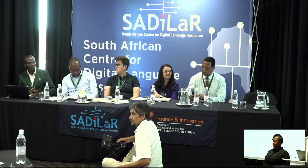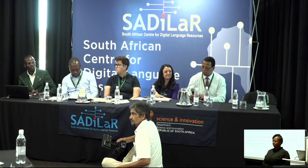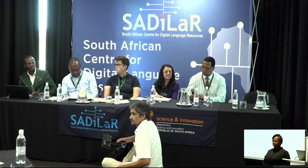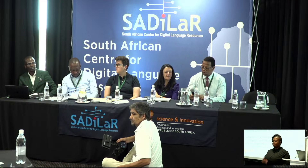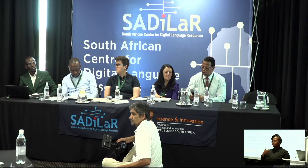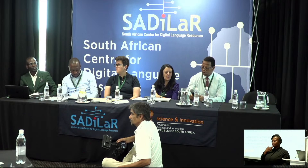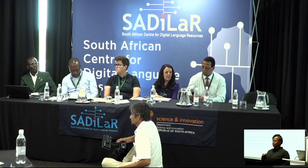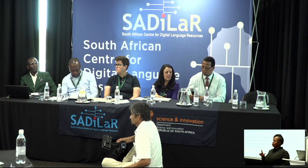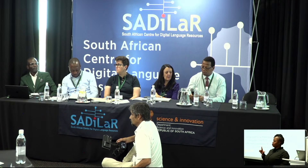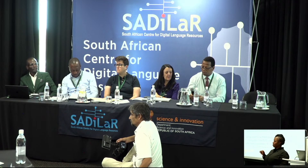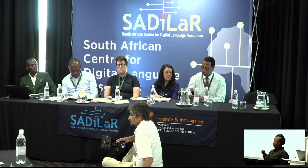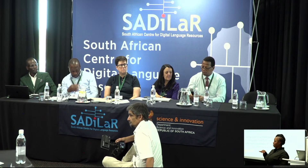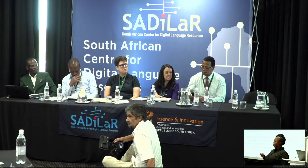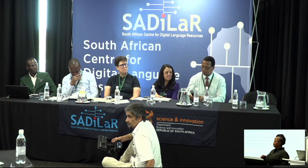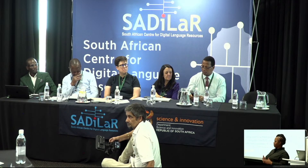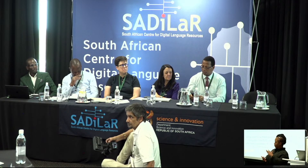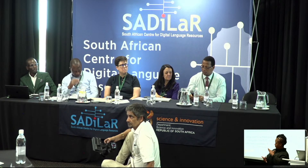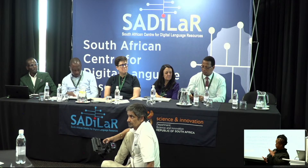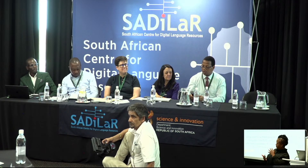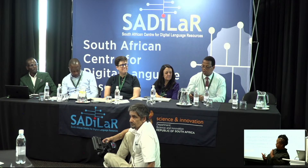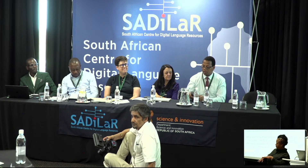Thank you, Longa, for a most inspiring,